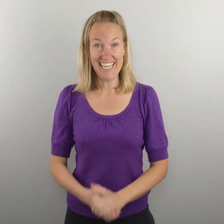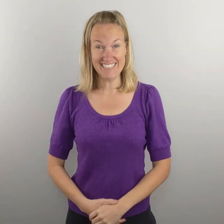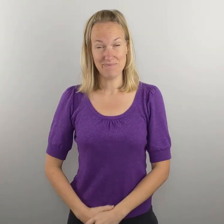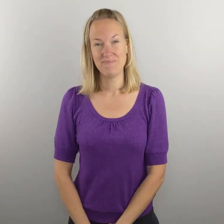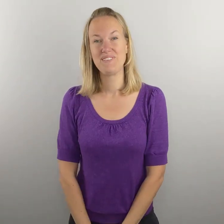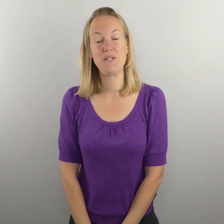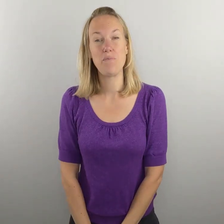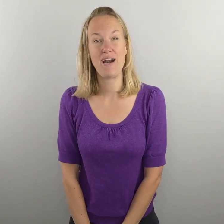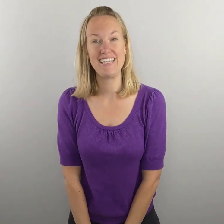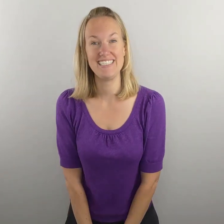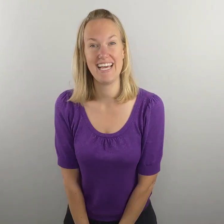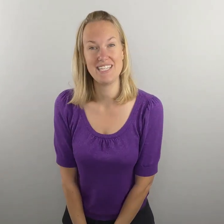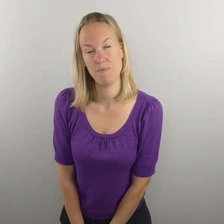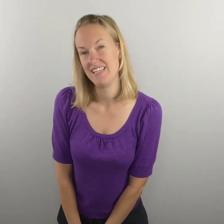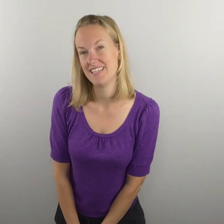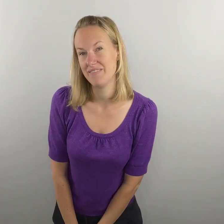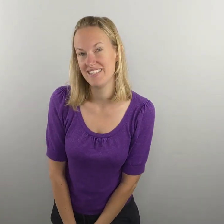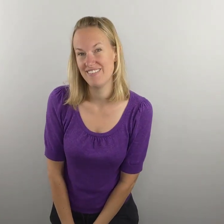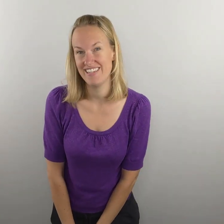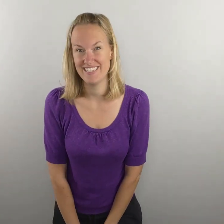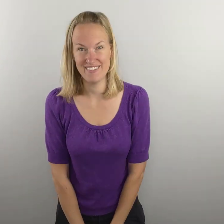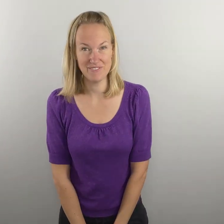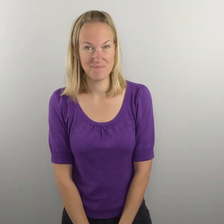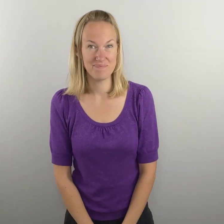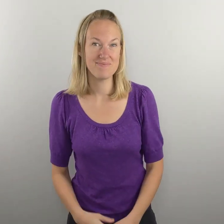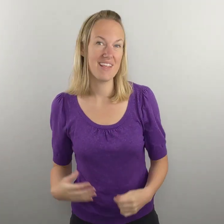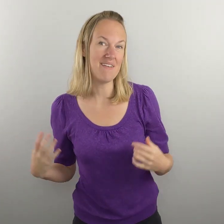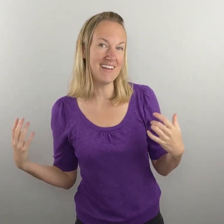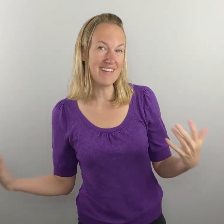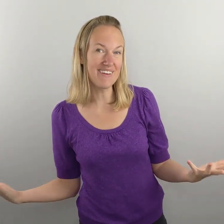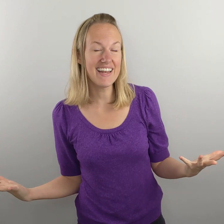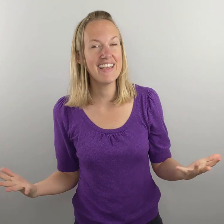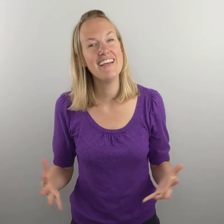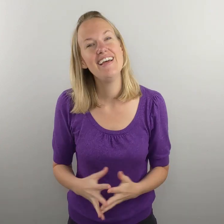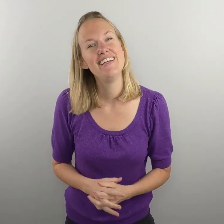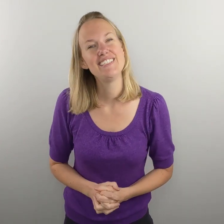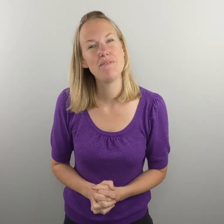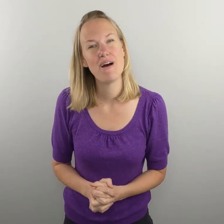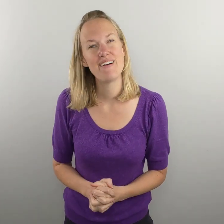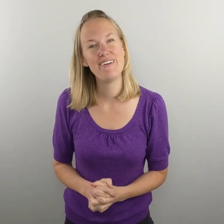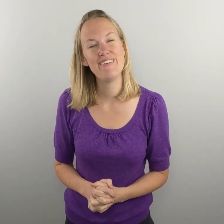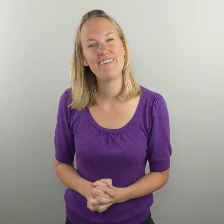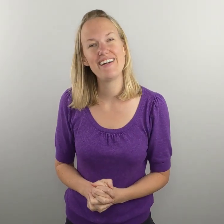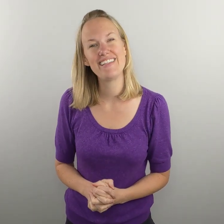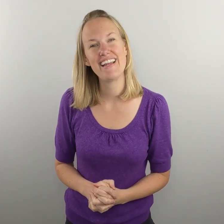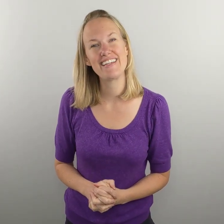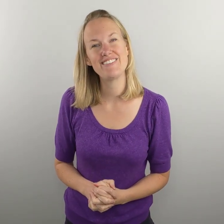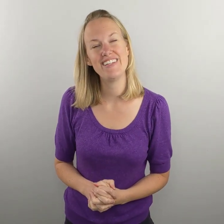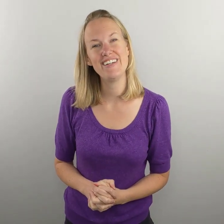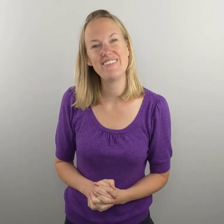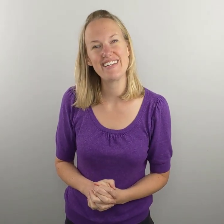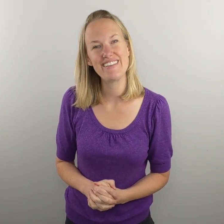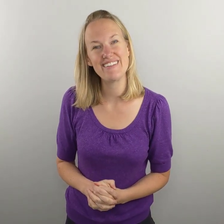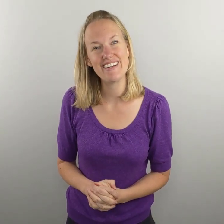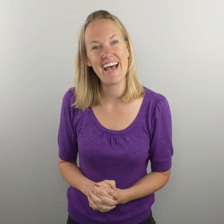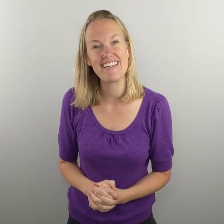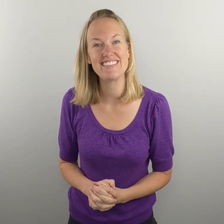Okay, so practice that as many times as you need to. And when you're ready, tomorrow, go on to that next video. We're gonna learn how to sign